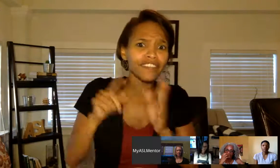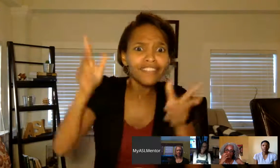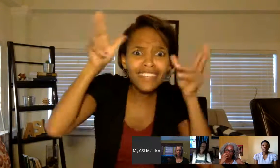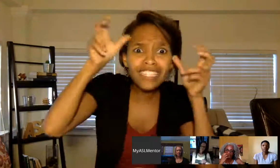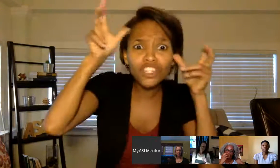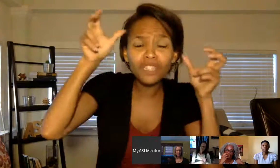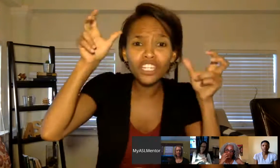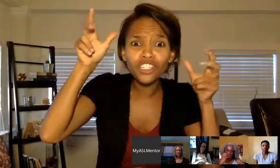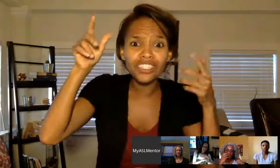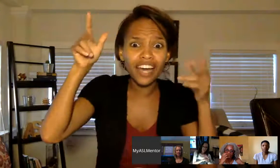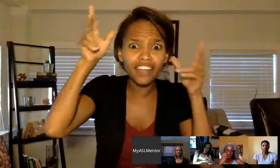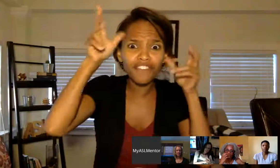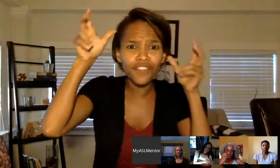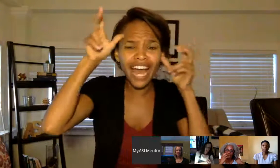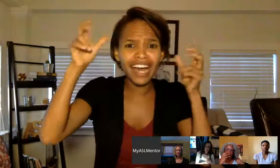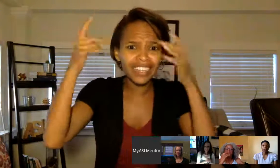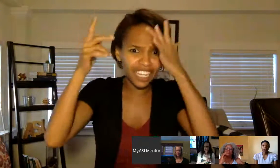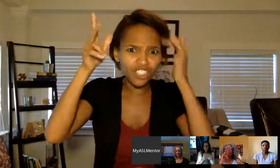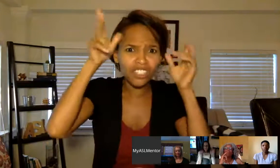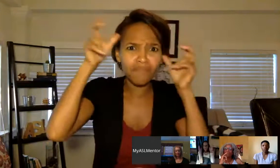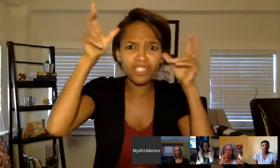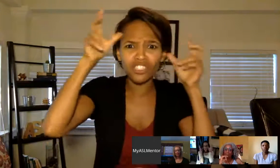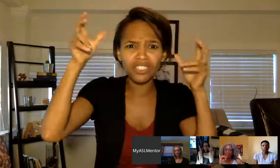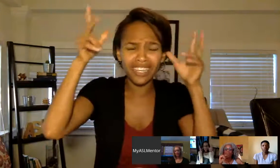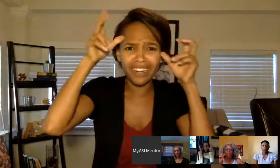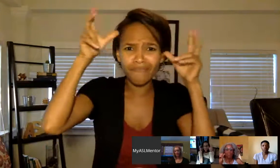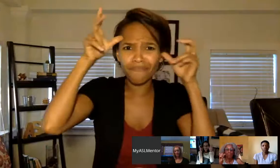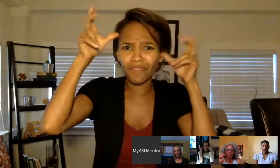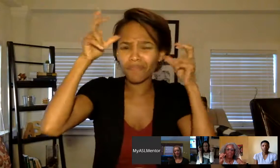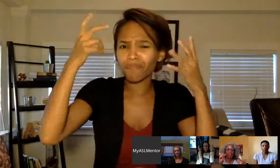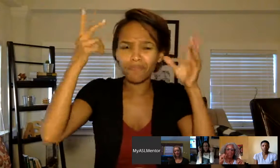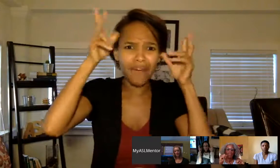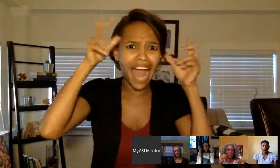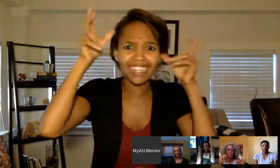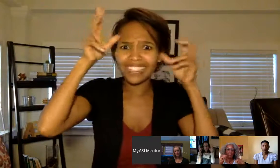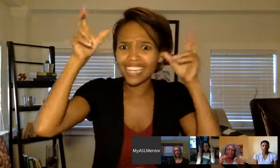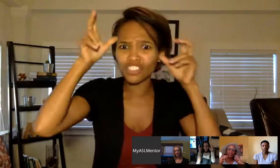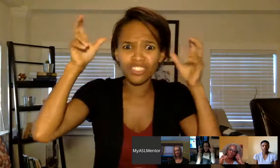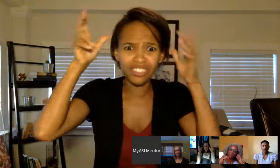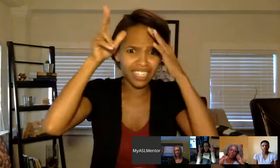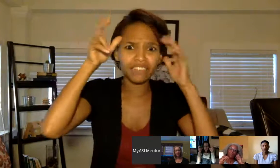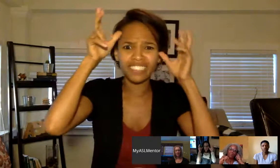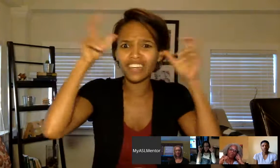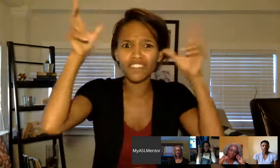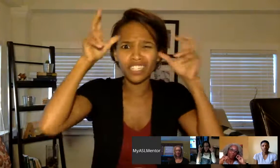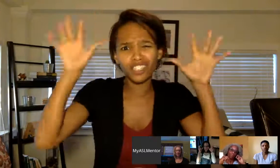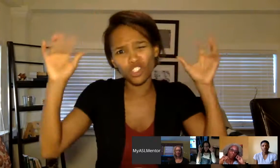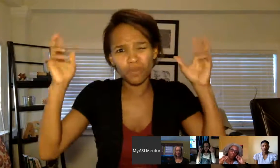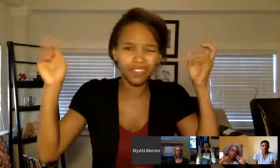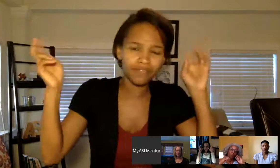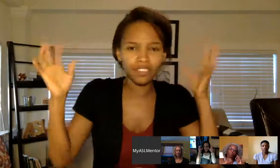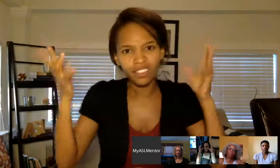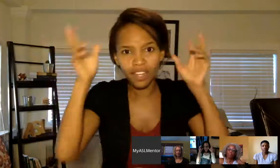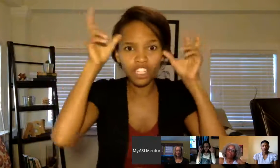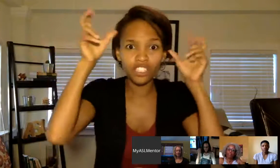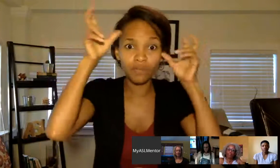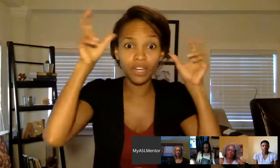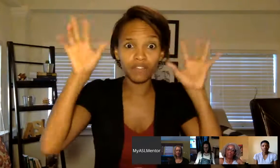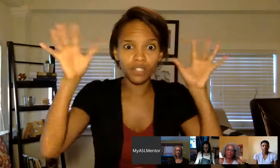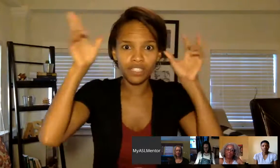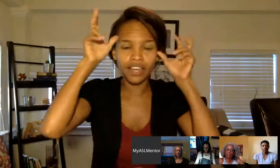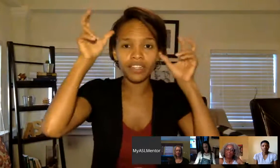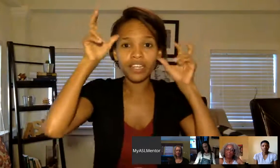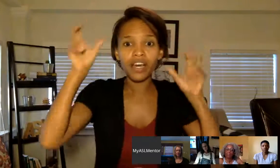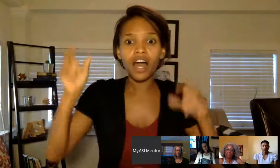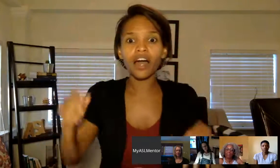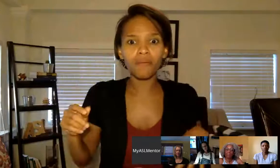negative, this could be a good sign for that, like just bad intentions, like devilish, but not a good way to